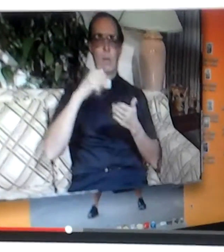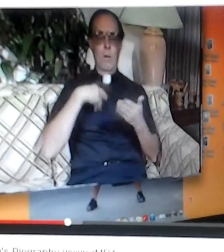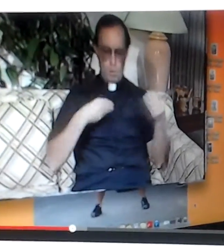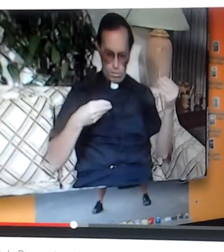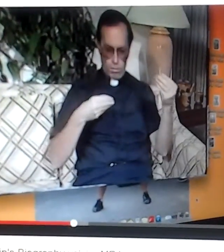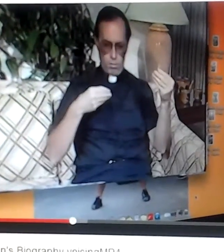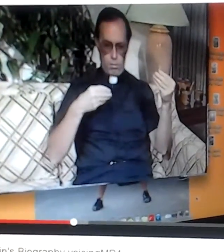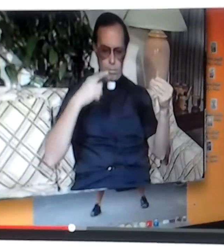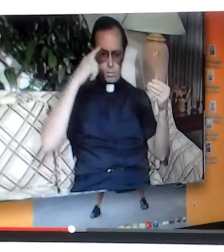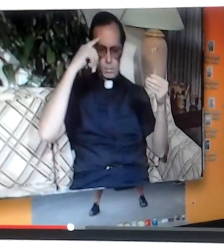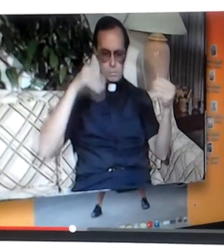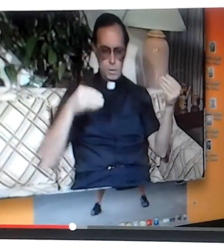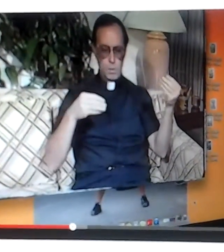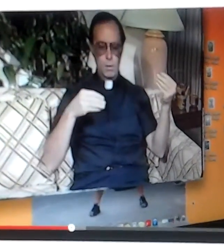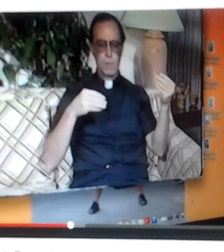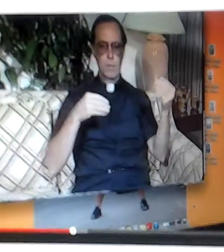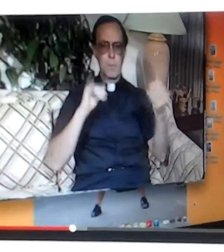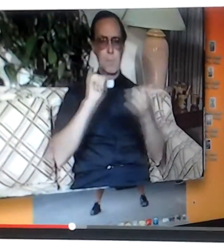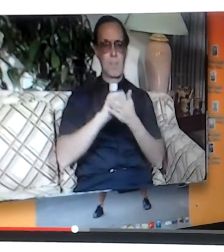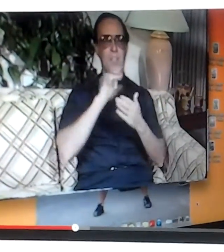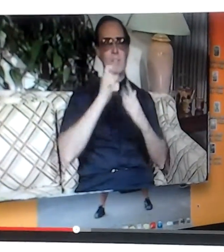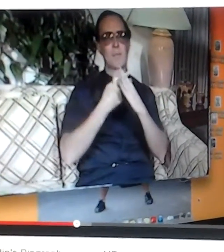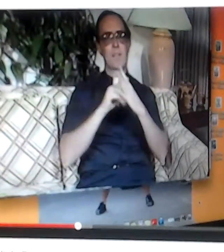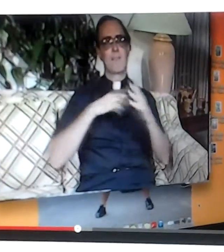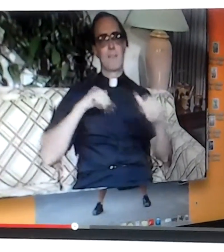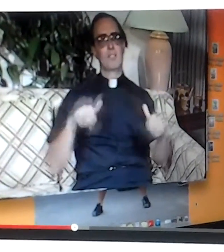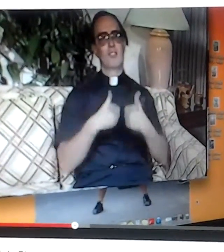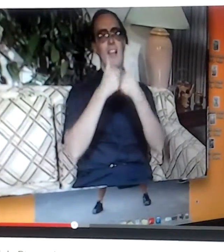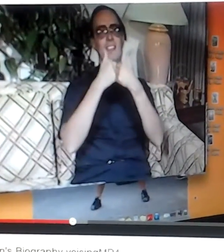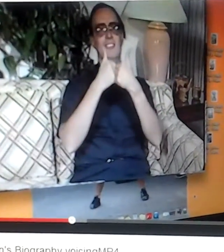1 month later, they sent me a letter saying that I was accepted.